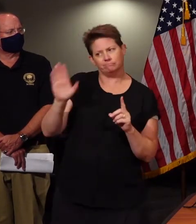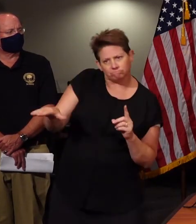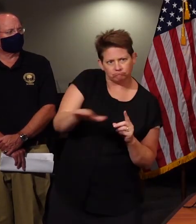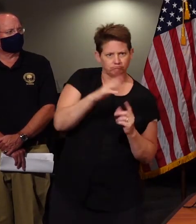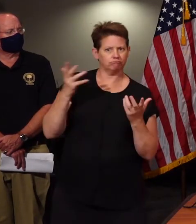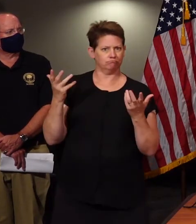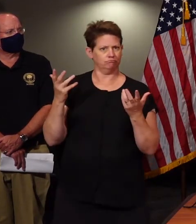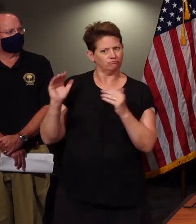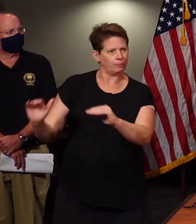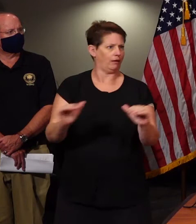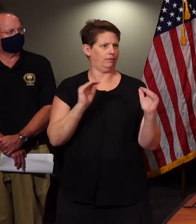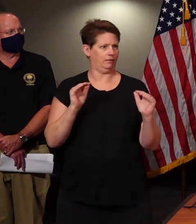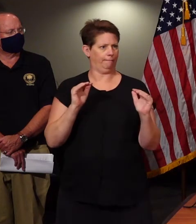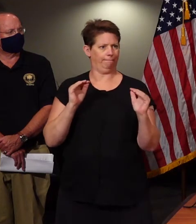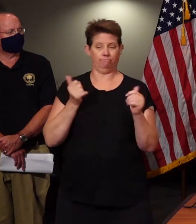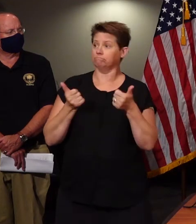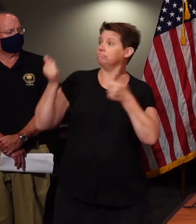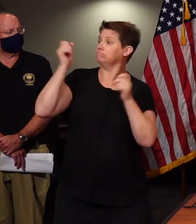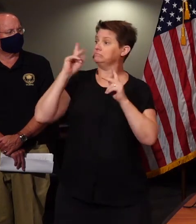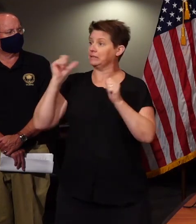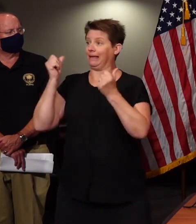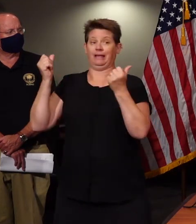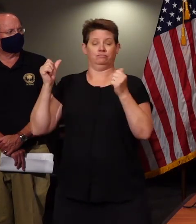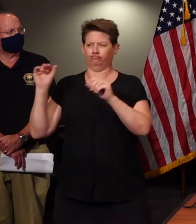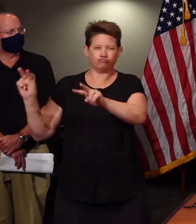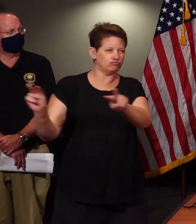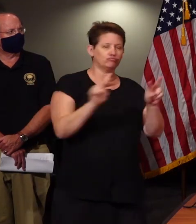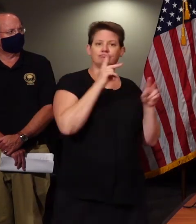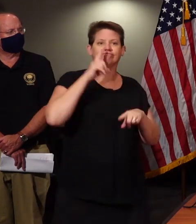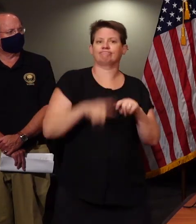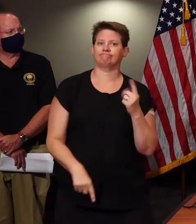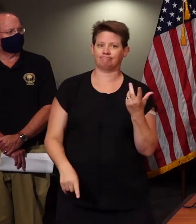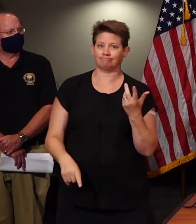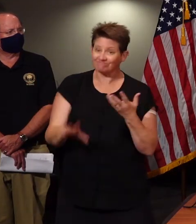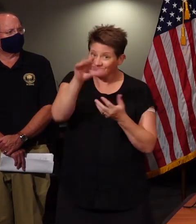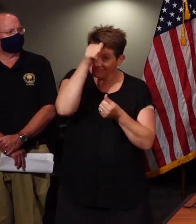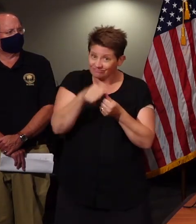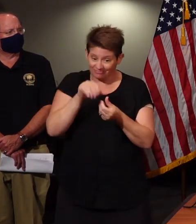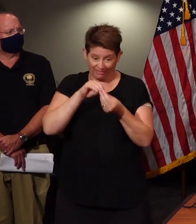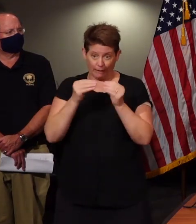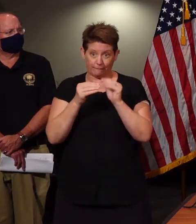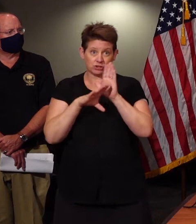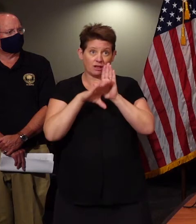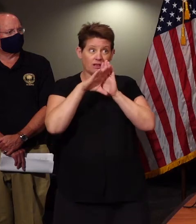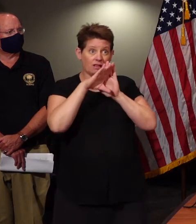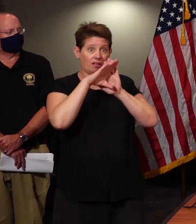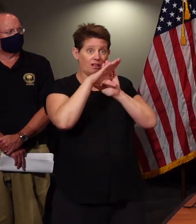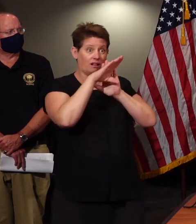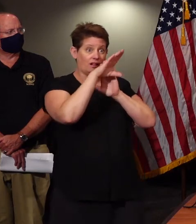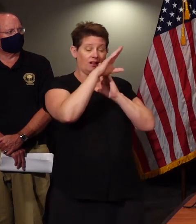We cannot be everywhere, but I'll remind you of this. If these numbers keep going up, if they